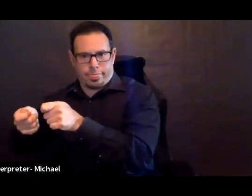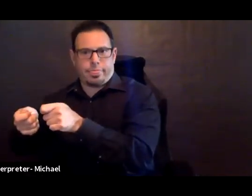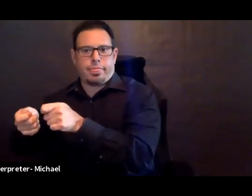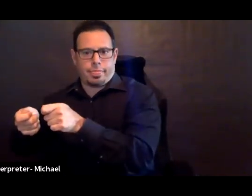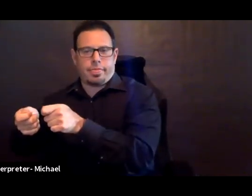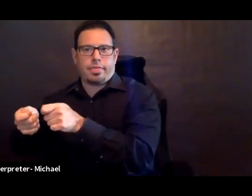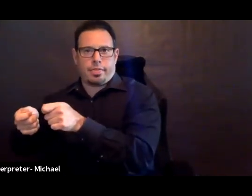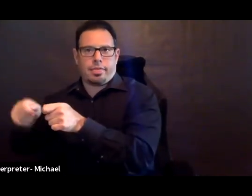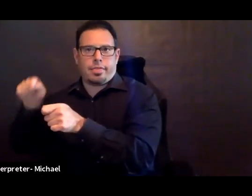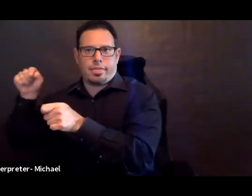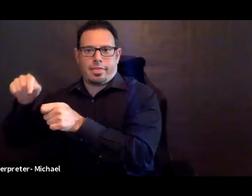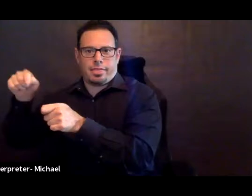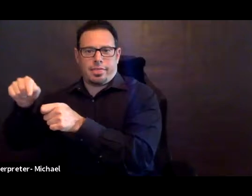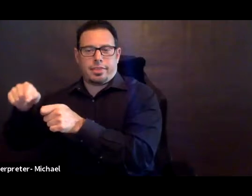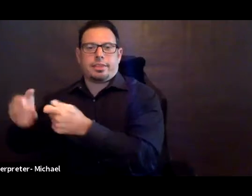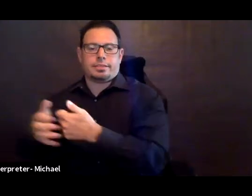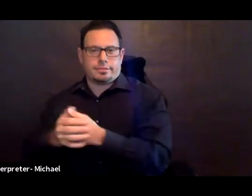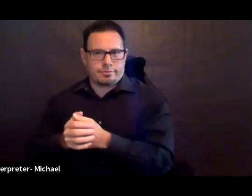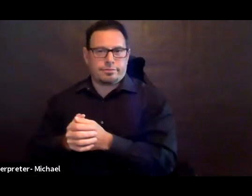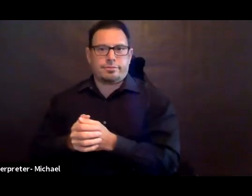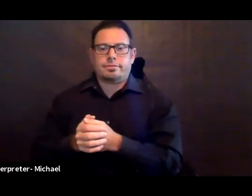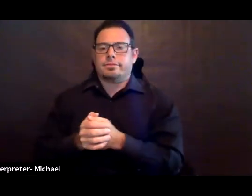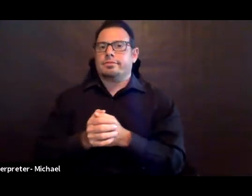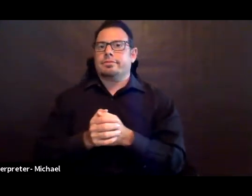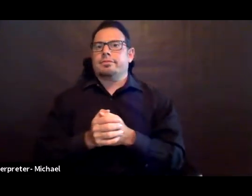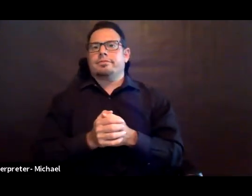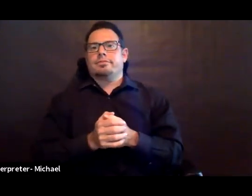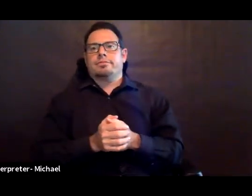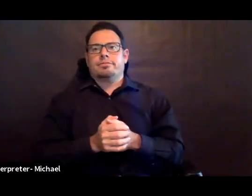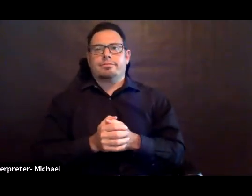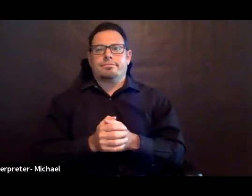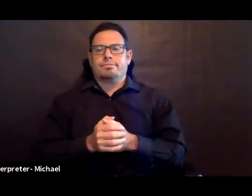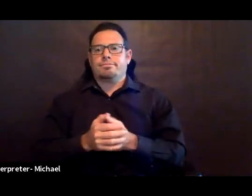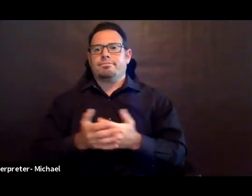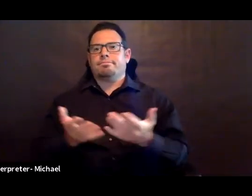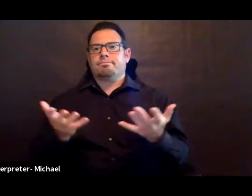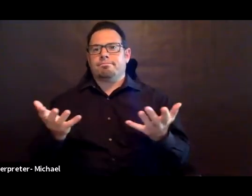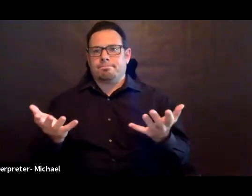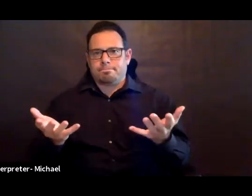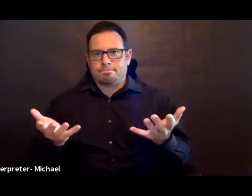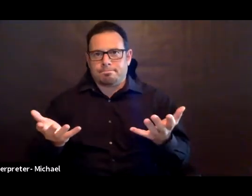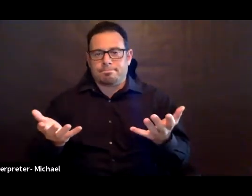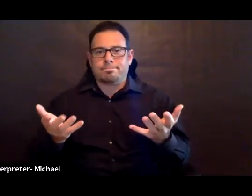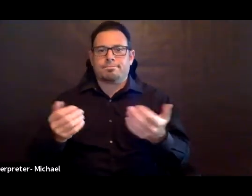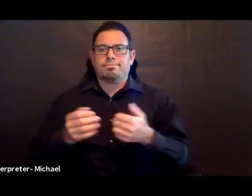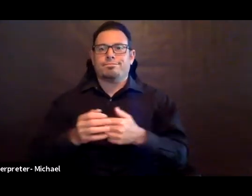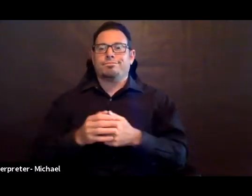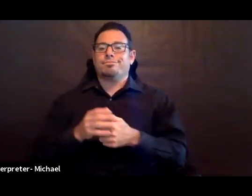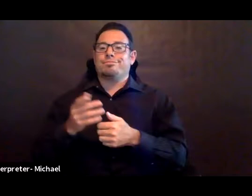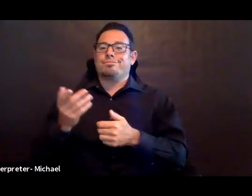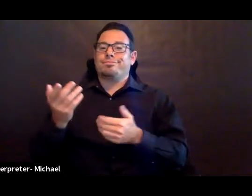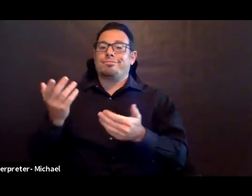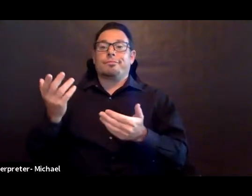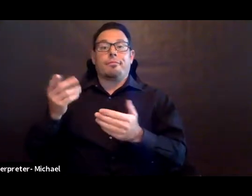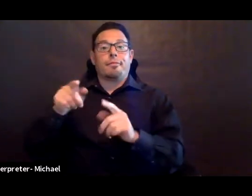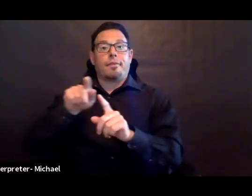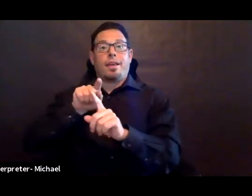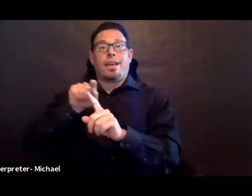the effectiveness of the vaccines we have and of the treatments we have as well. That's the concern about